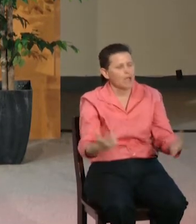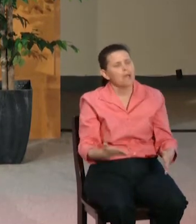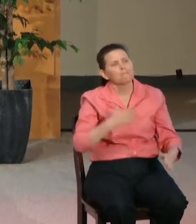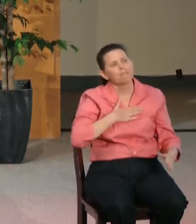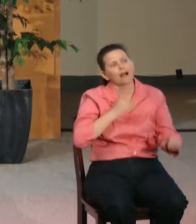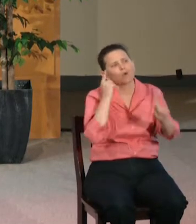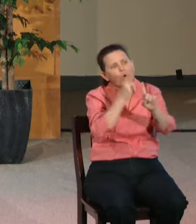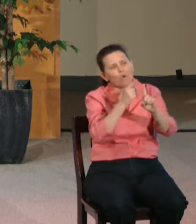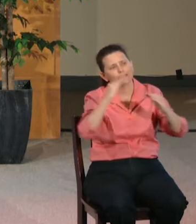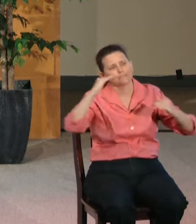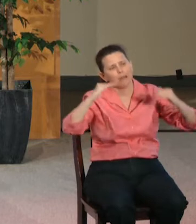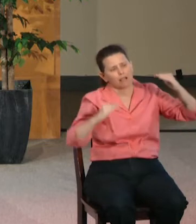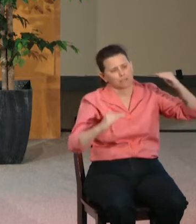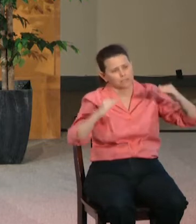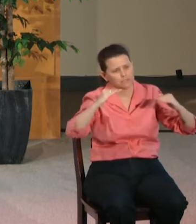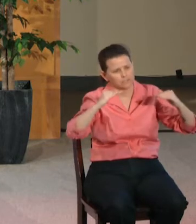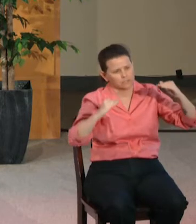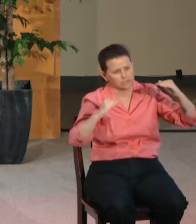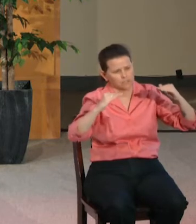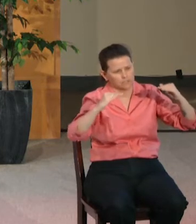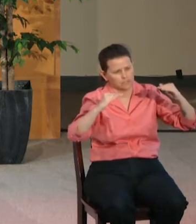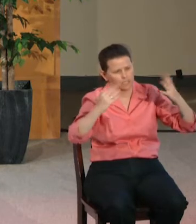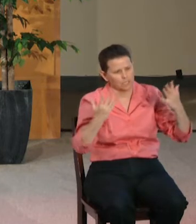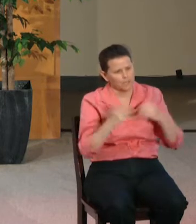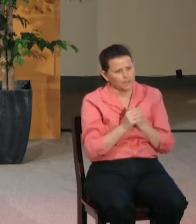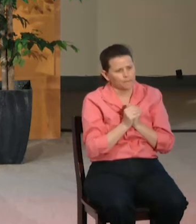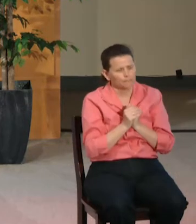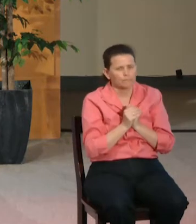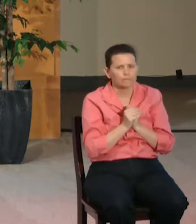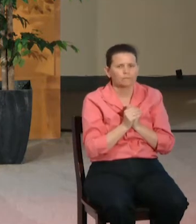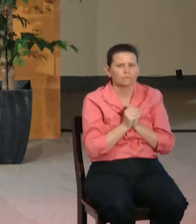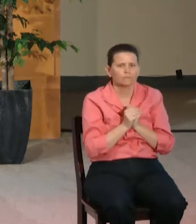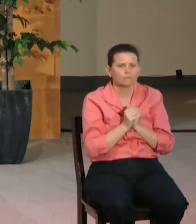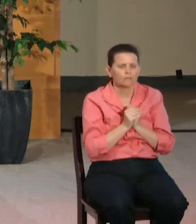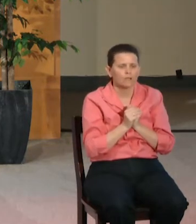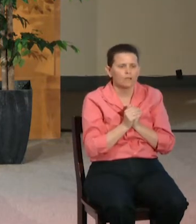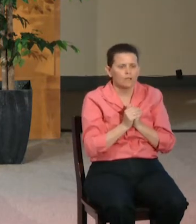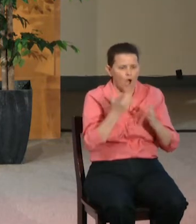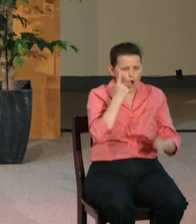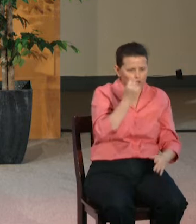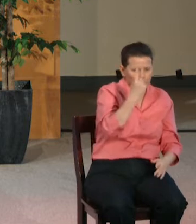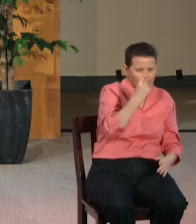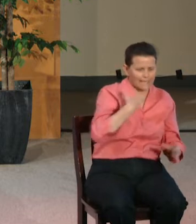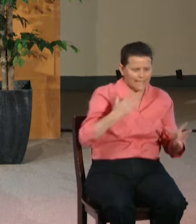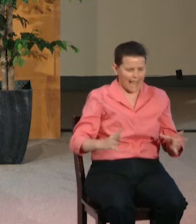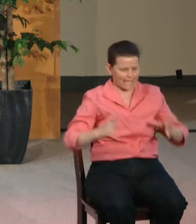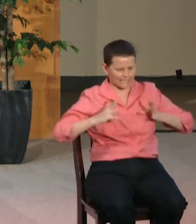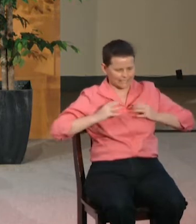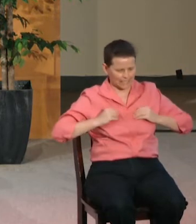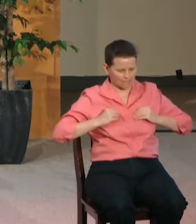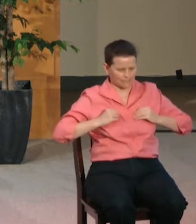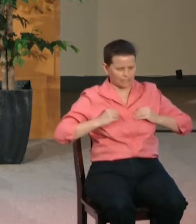balance between those two and to walk owning with authority both of those energies, the masculine part